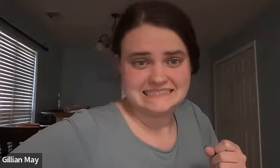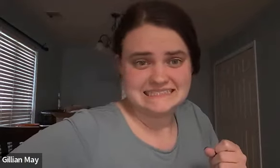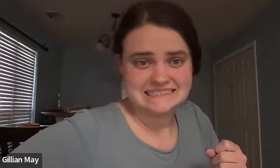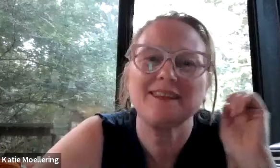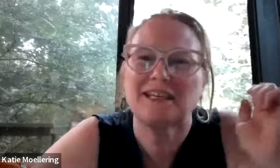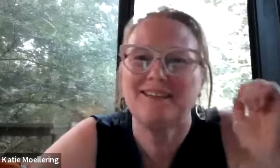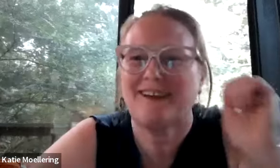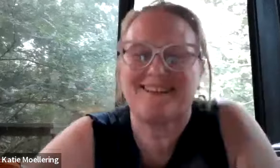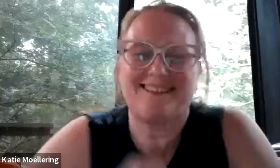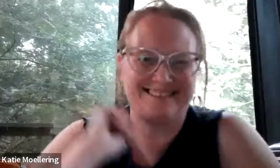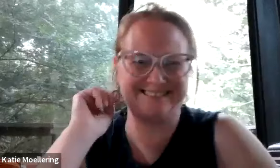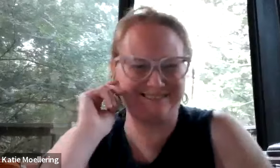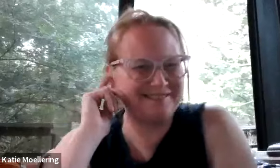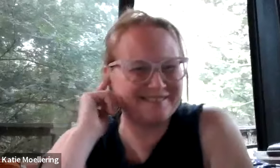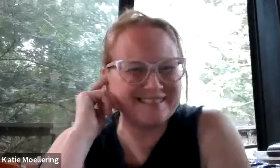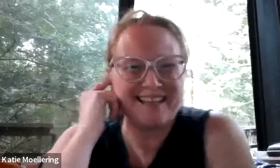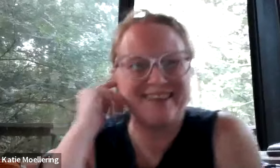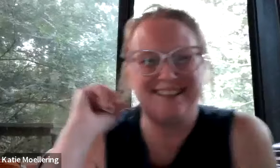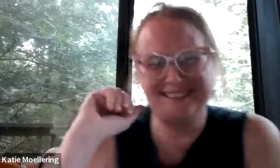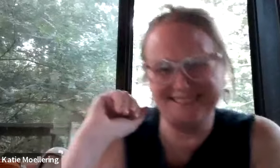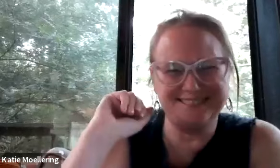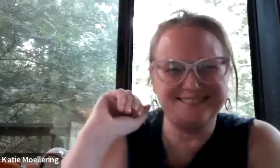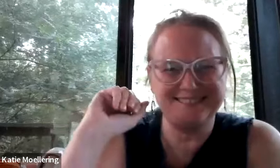I think I can do that. Okay, thank Okay.